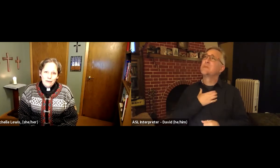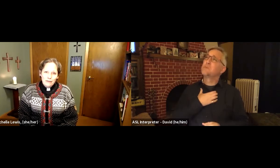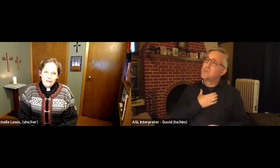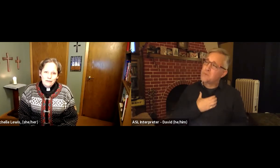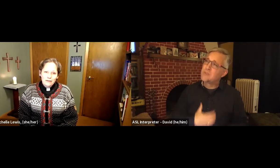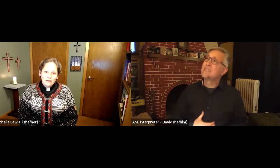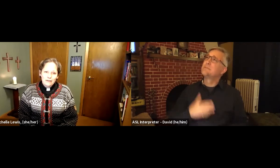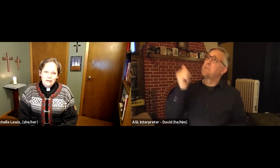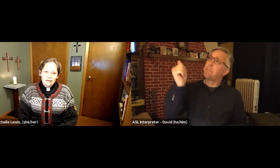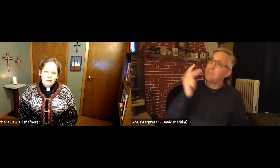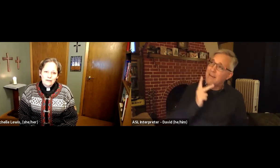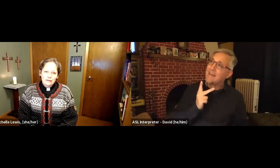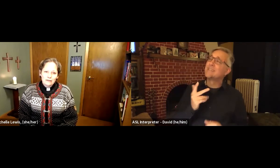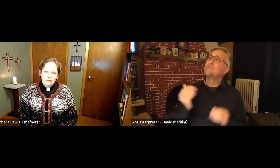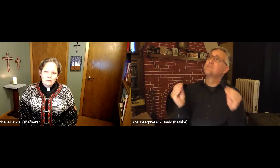with them.